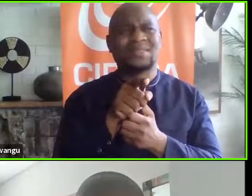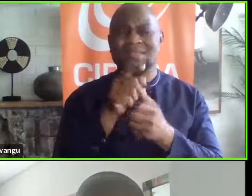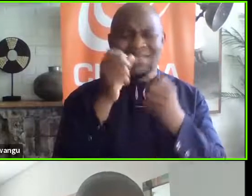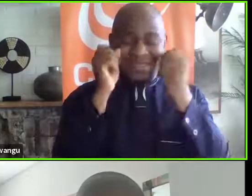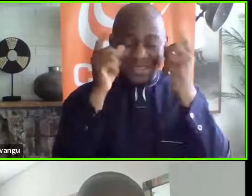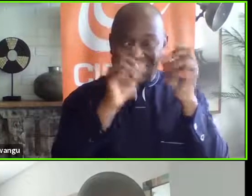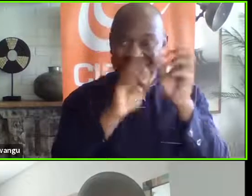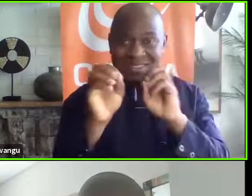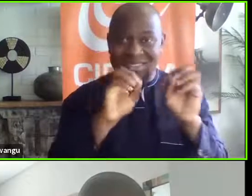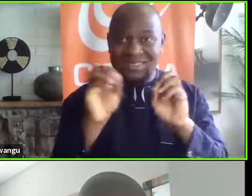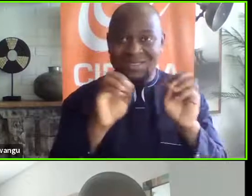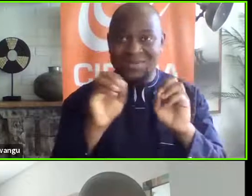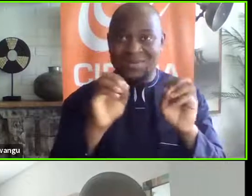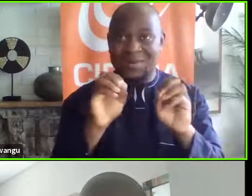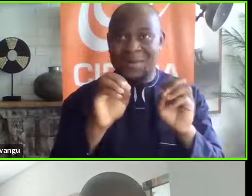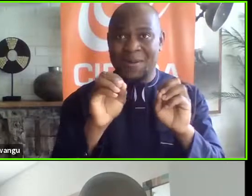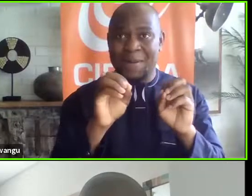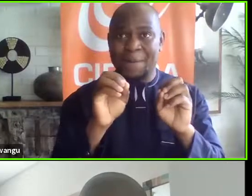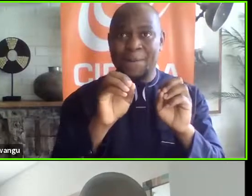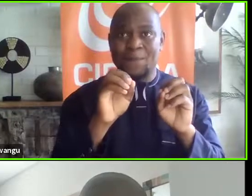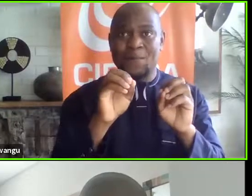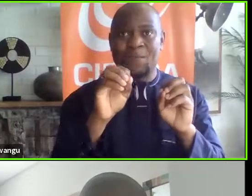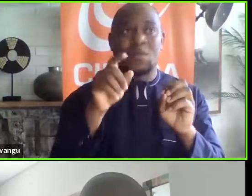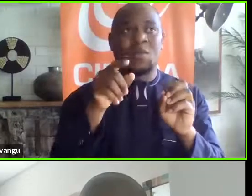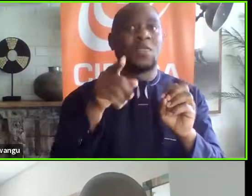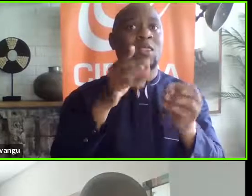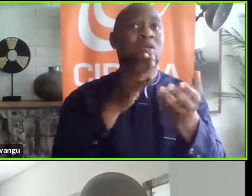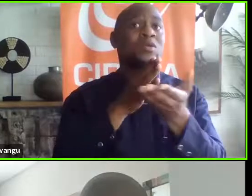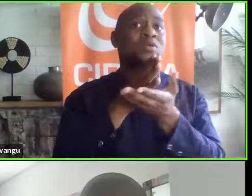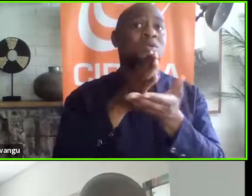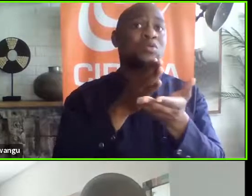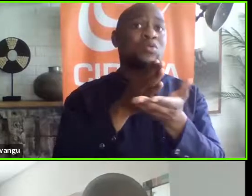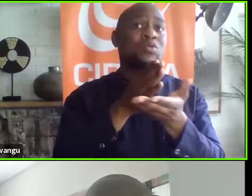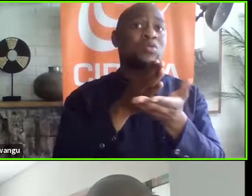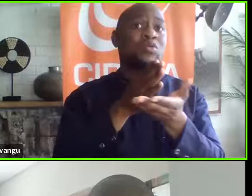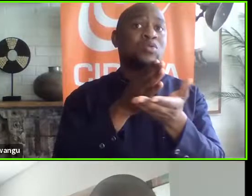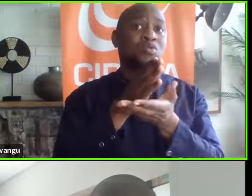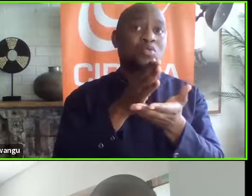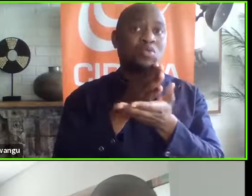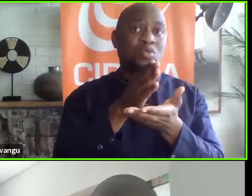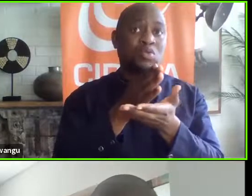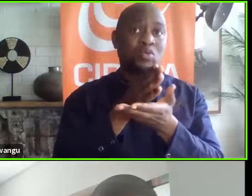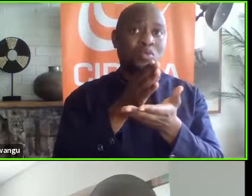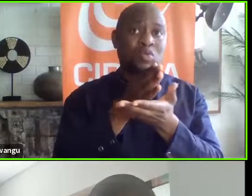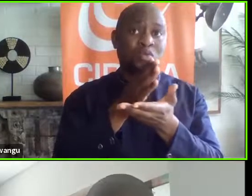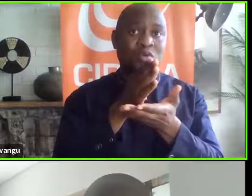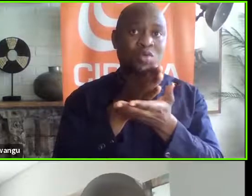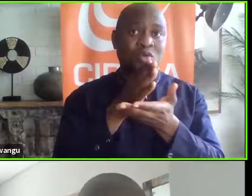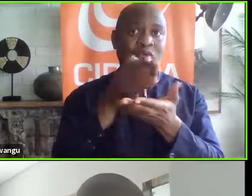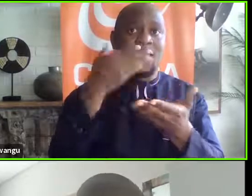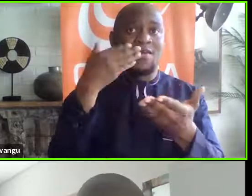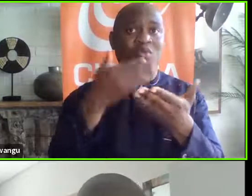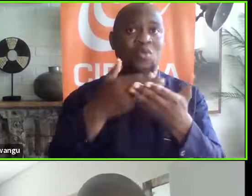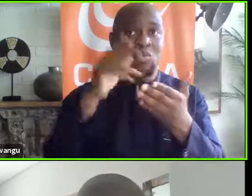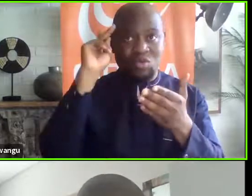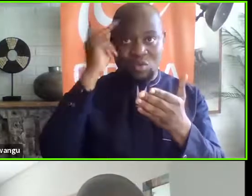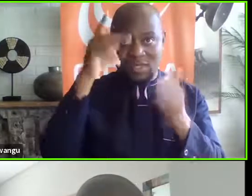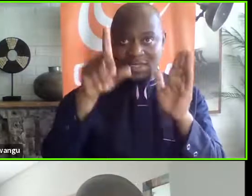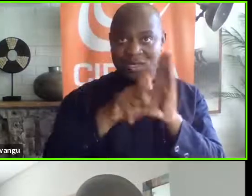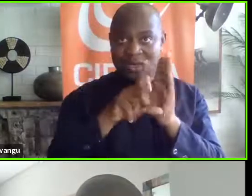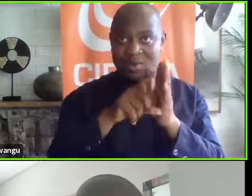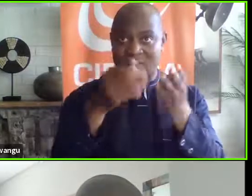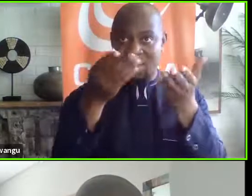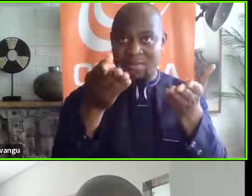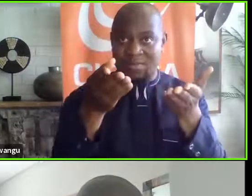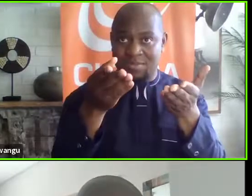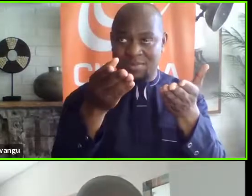box, it also becomes a challenge for us because we cannot see. Remember, sign language is a visual language, so we cannot see the sign language interpreter